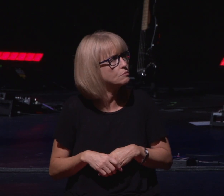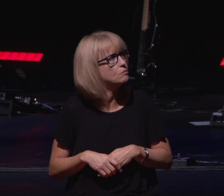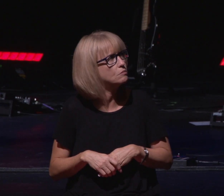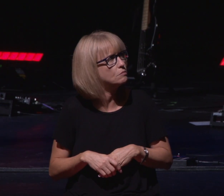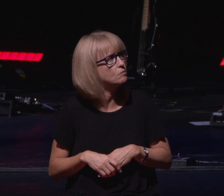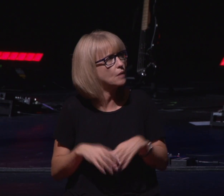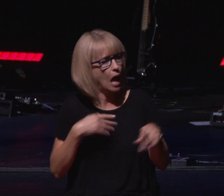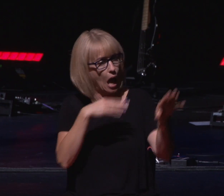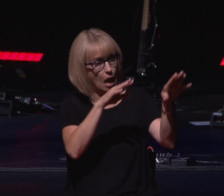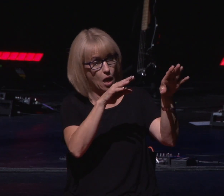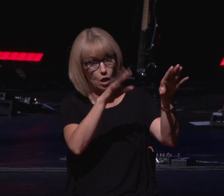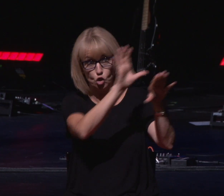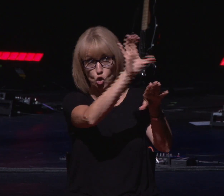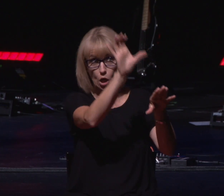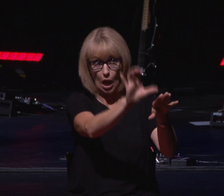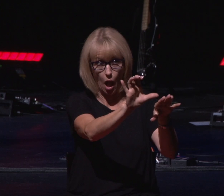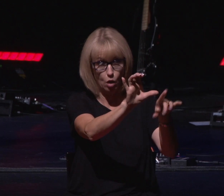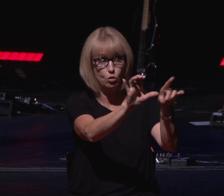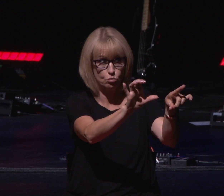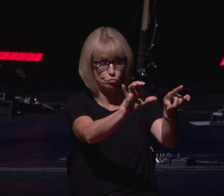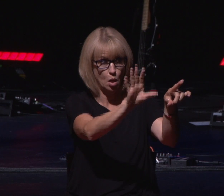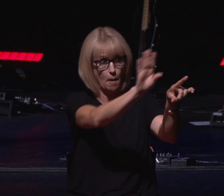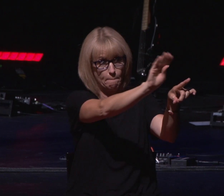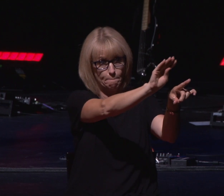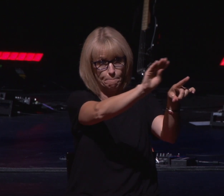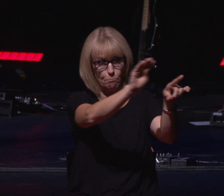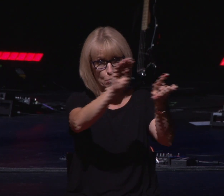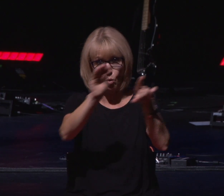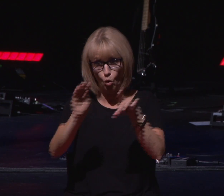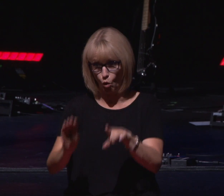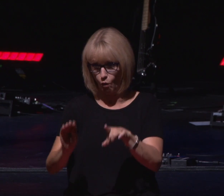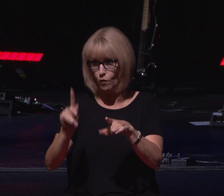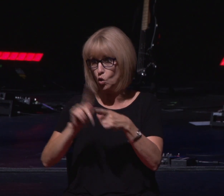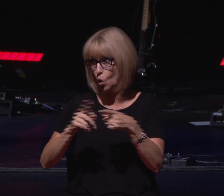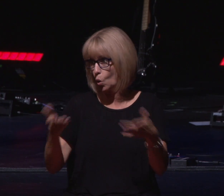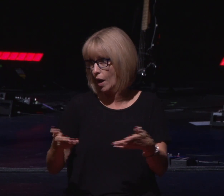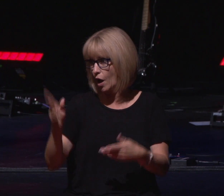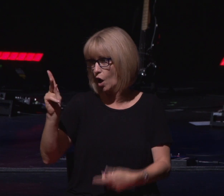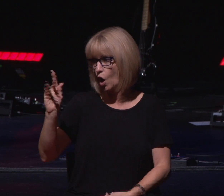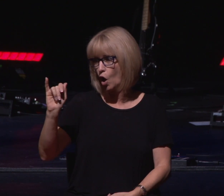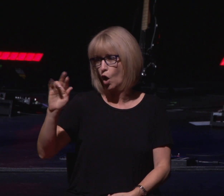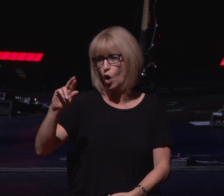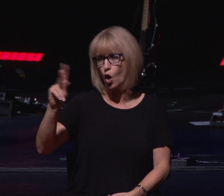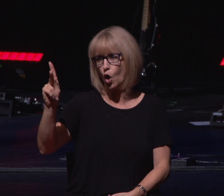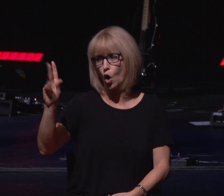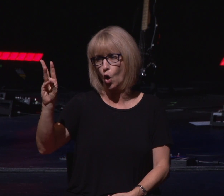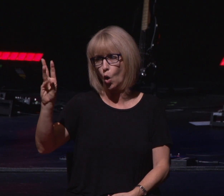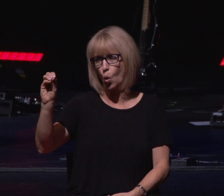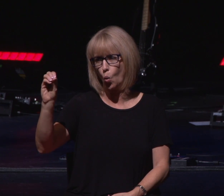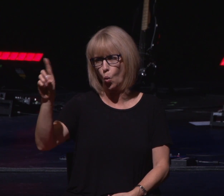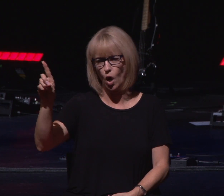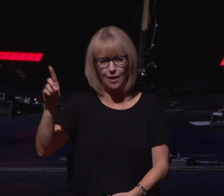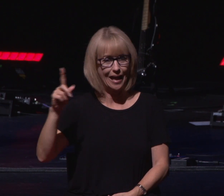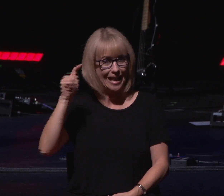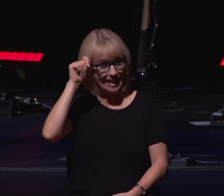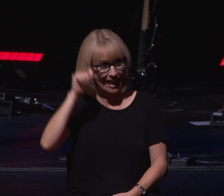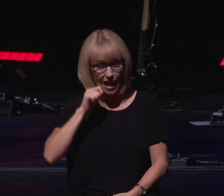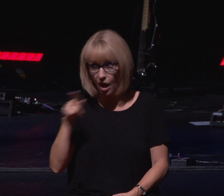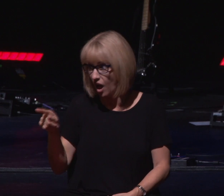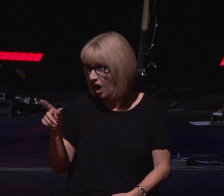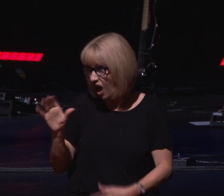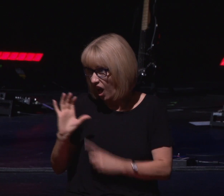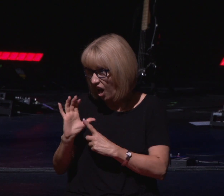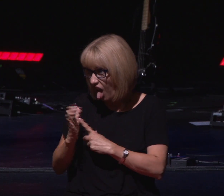I moved from Chicago to Kirkwood, Missouri. When you were a teenager? When I was a teenager. A little culture shock? So it